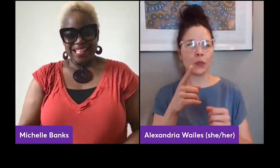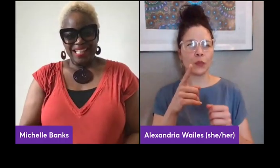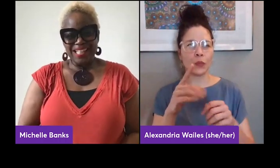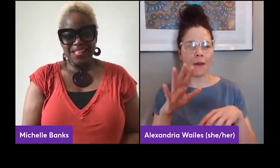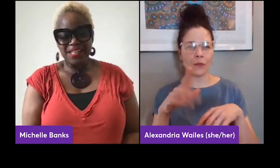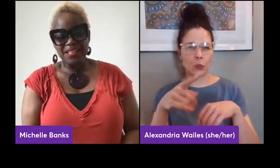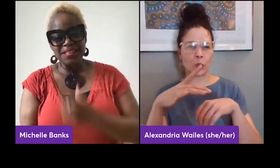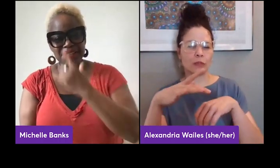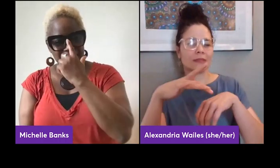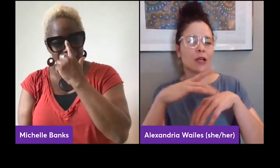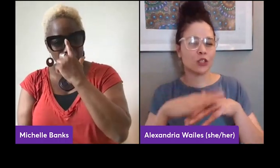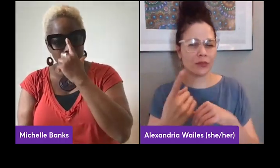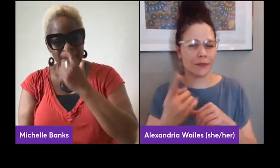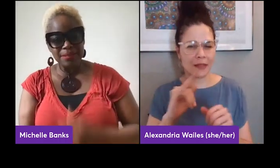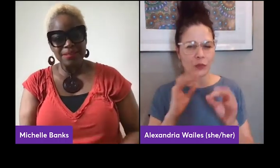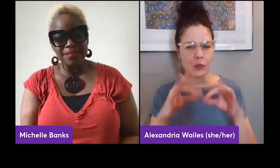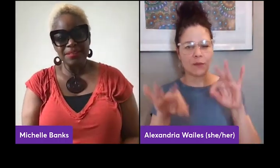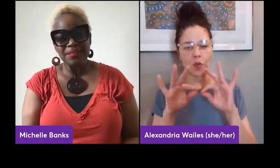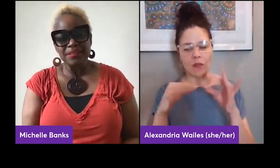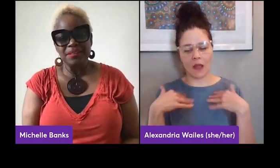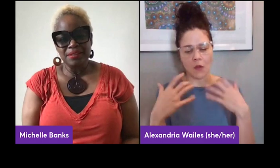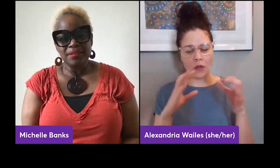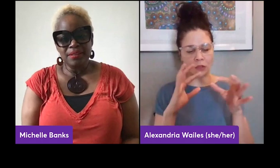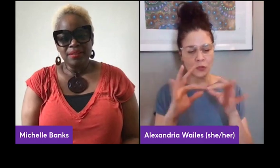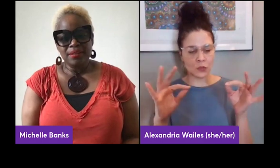something important that I'd like to add to.